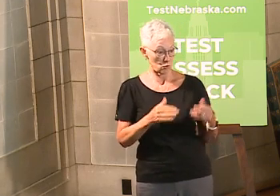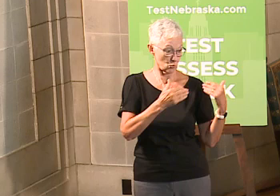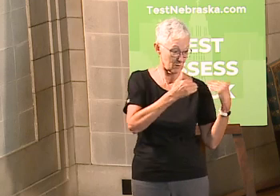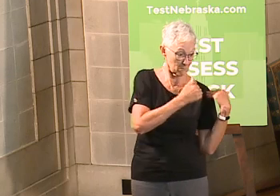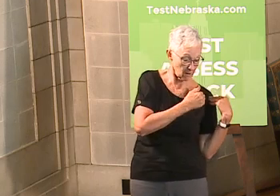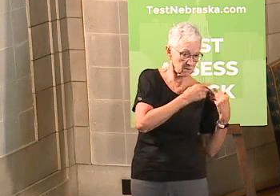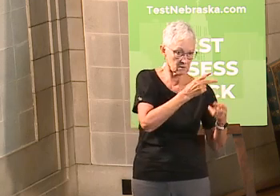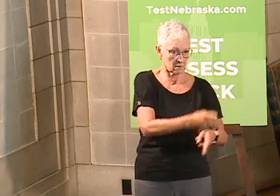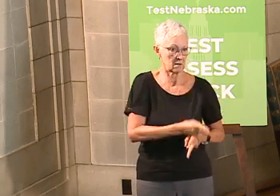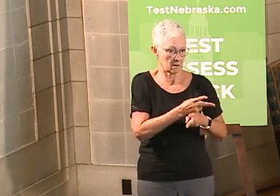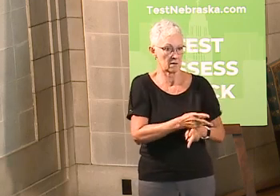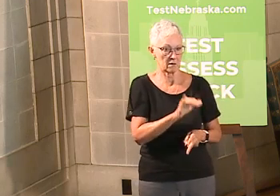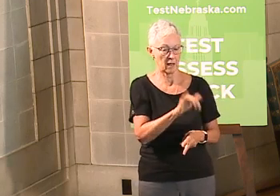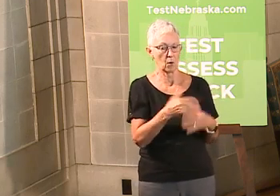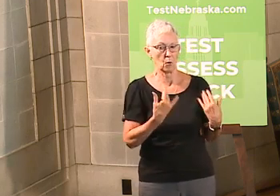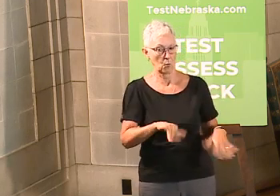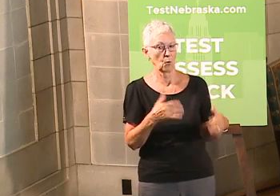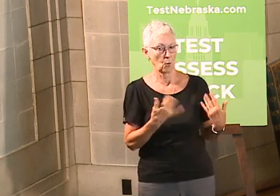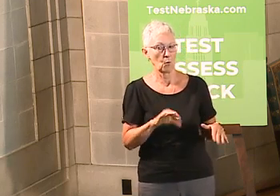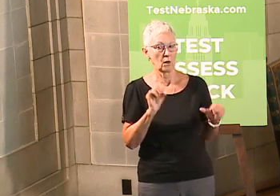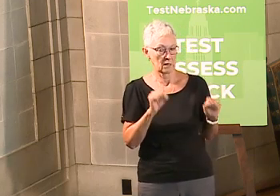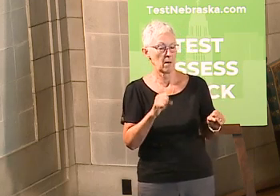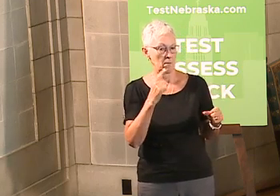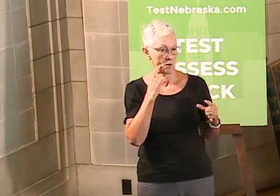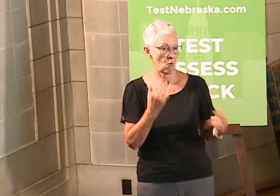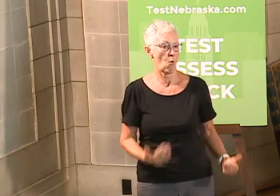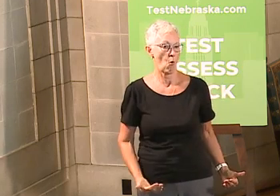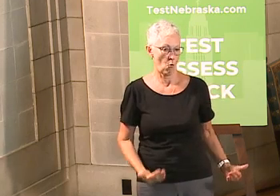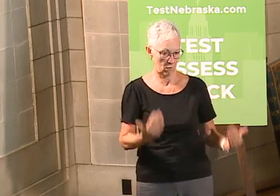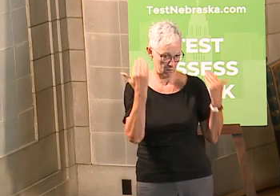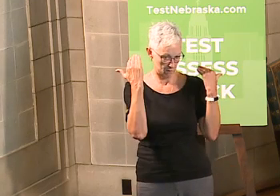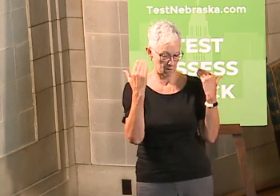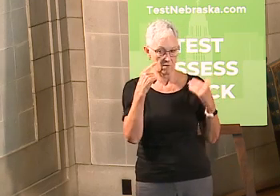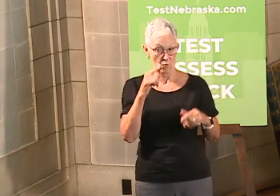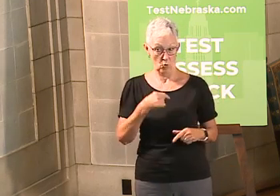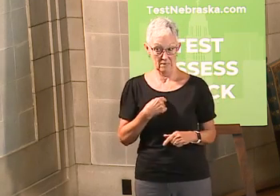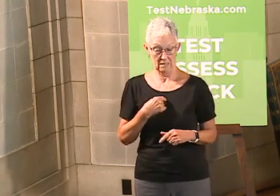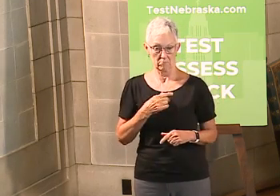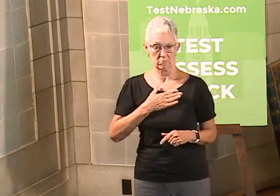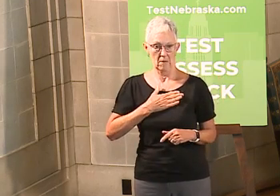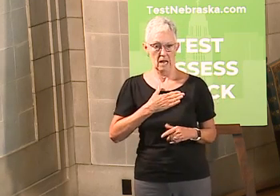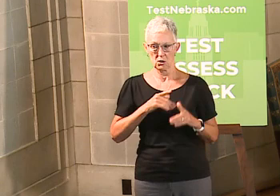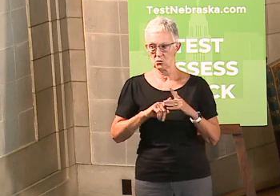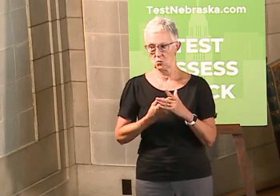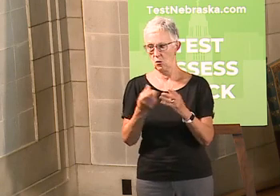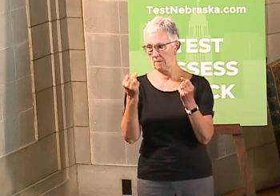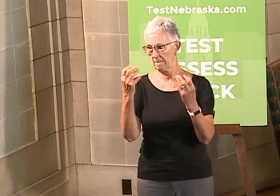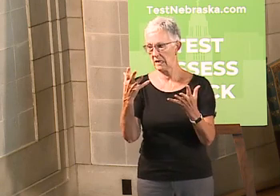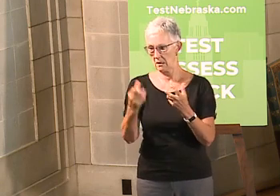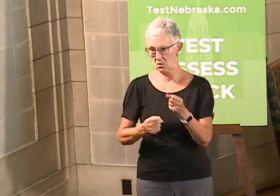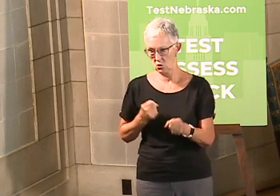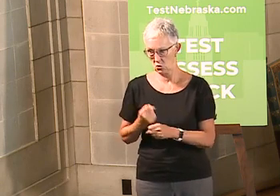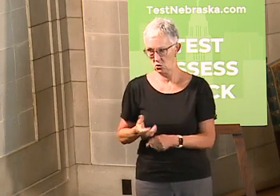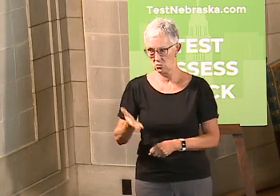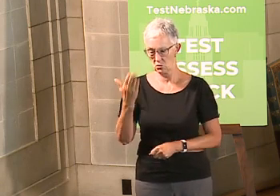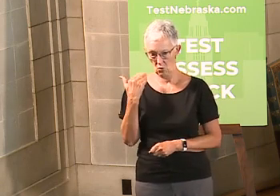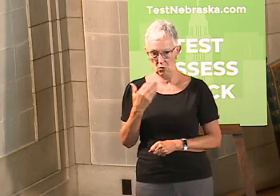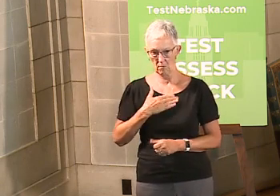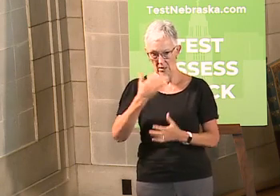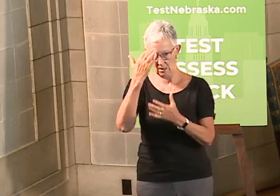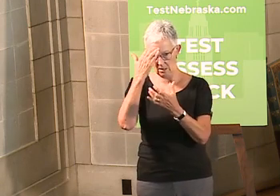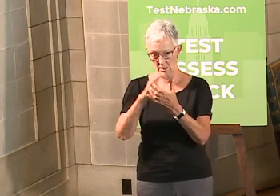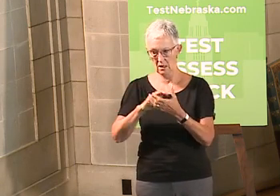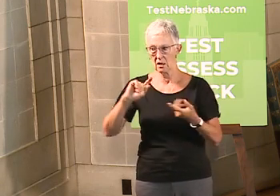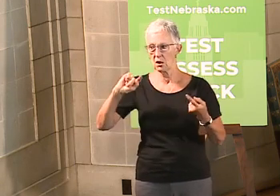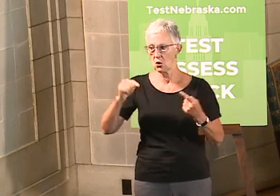and emotionally draining. For me, my caregiving experience began many years ago when my husband was injured in an IED